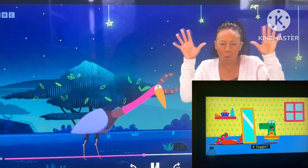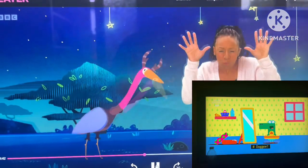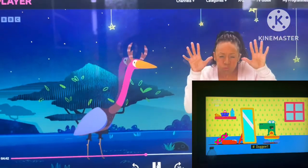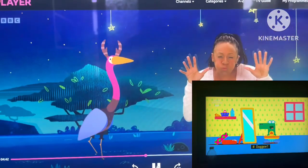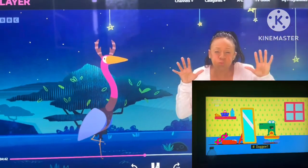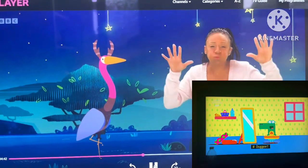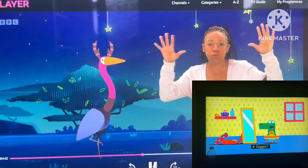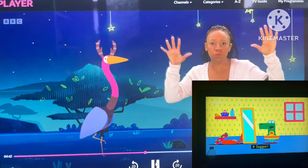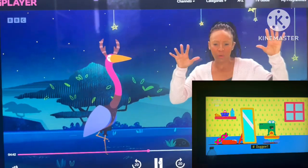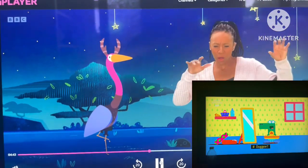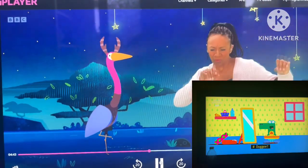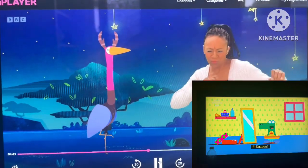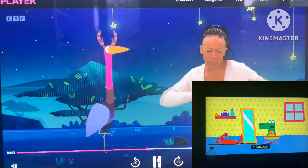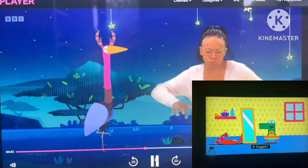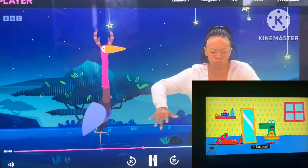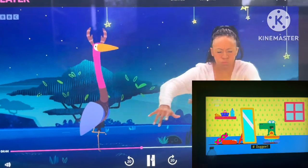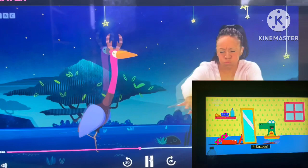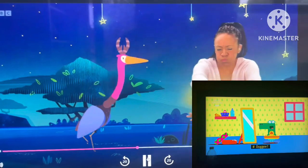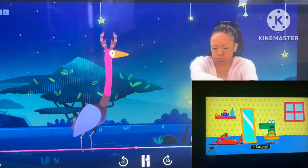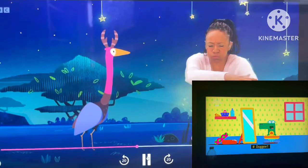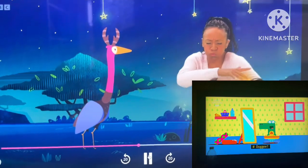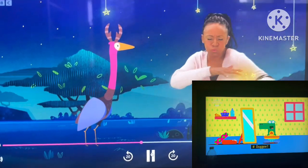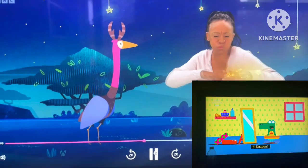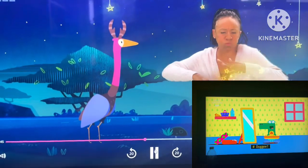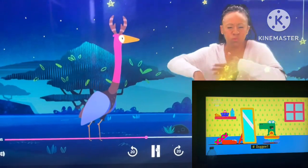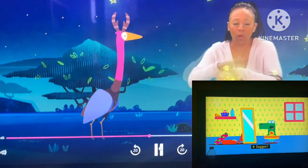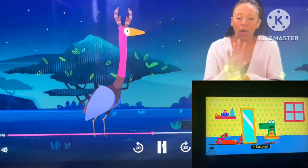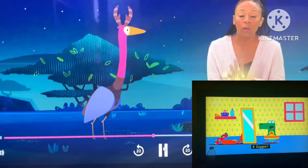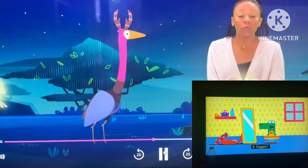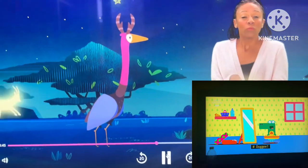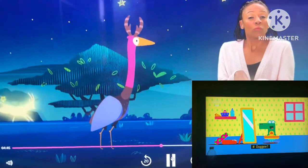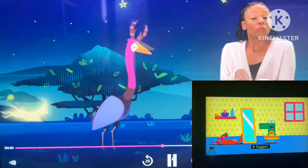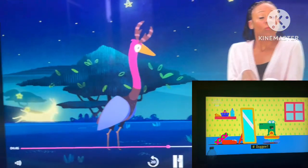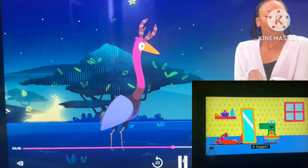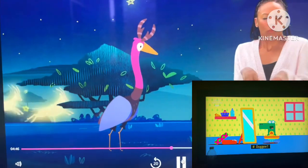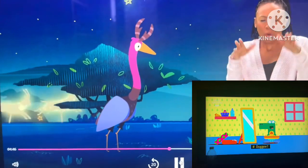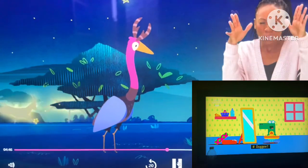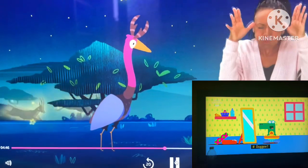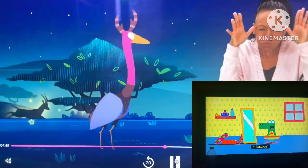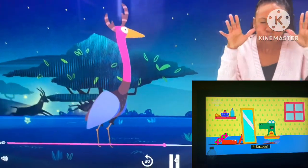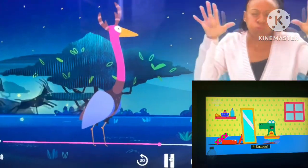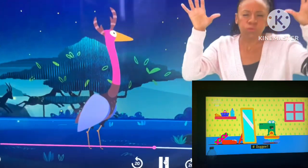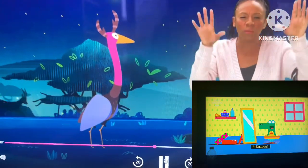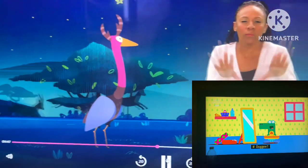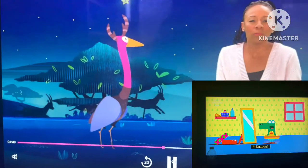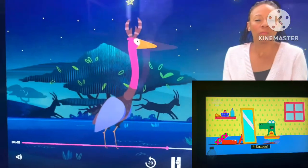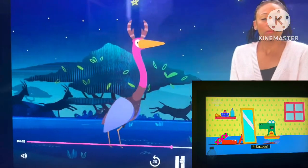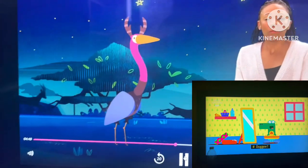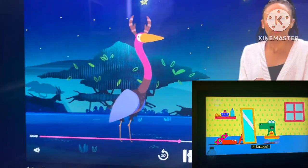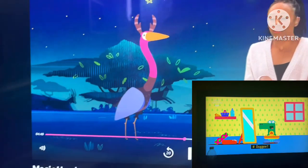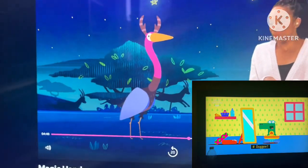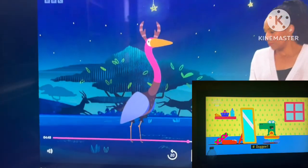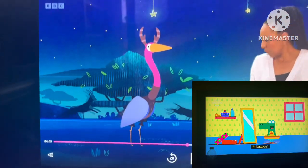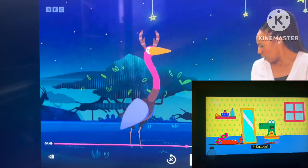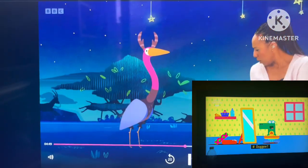A pronghorned antelope. With lots of other antelopes. I'm